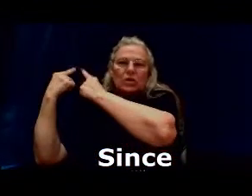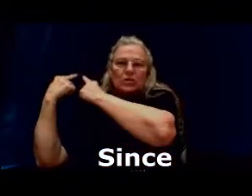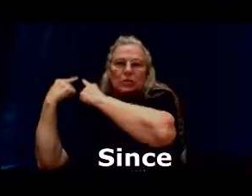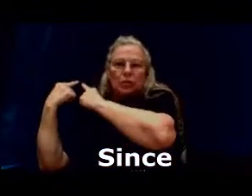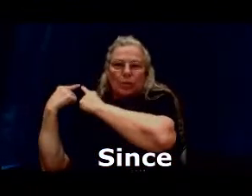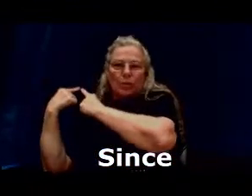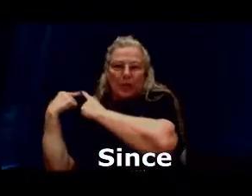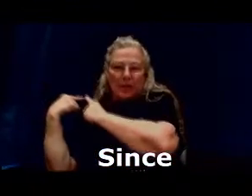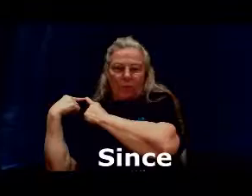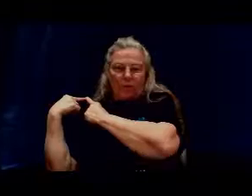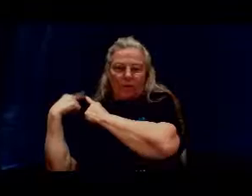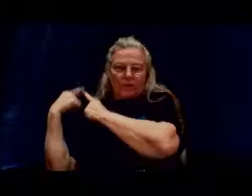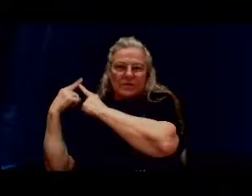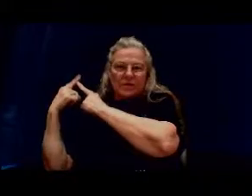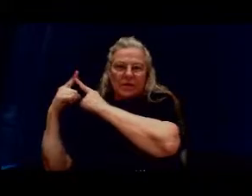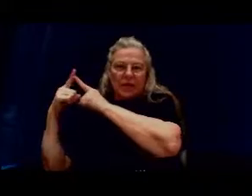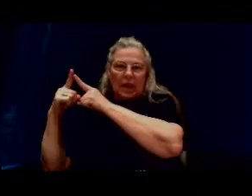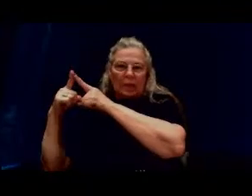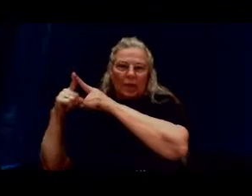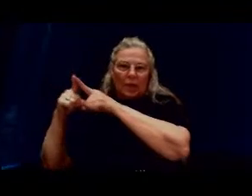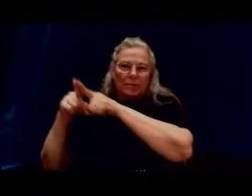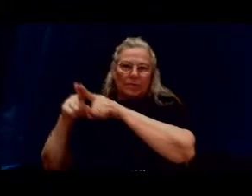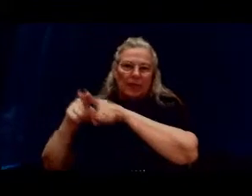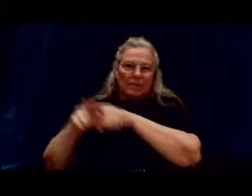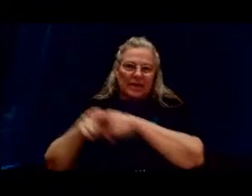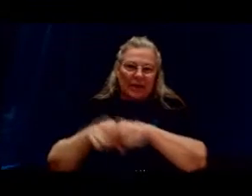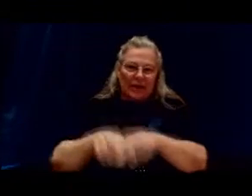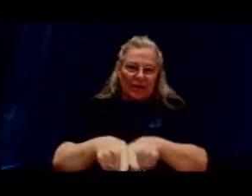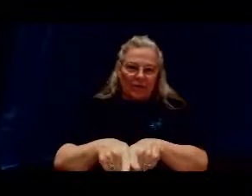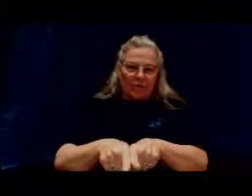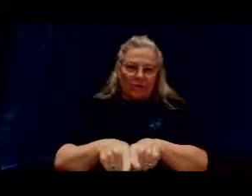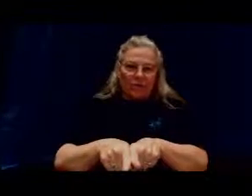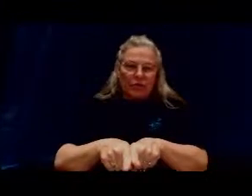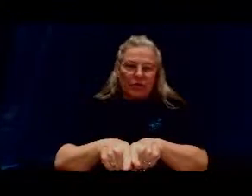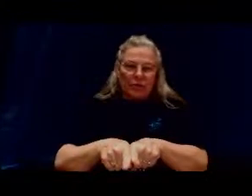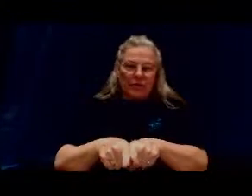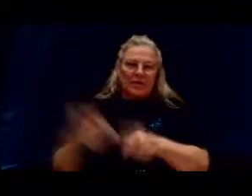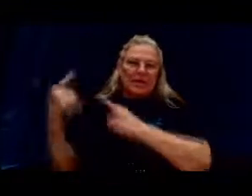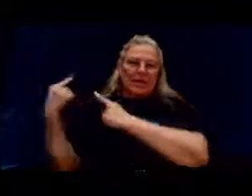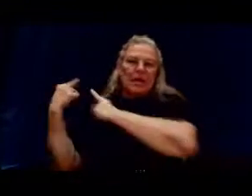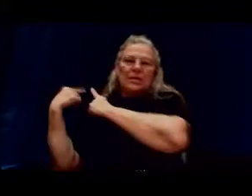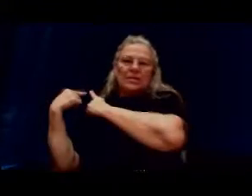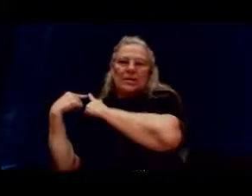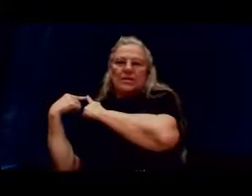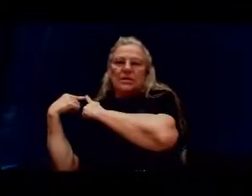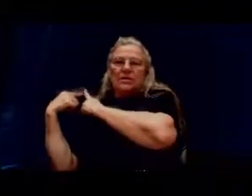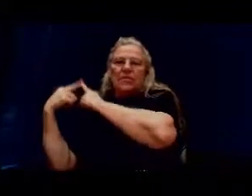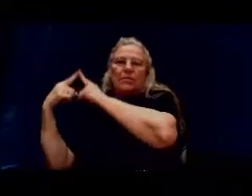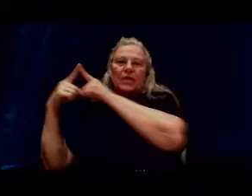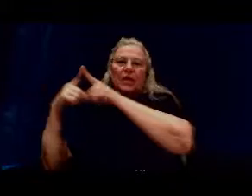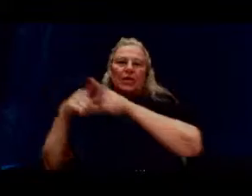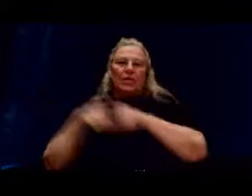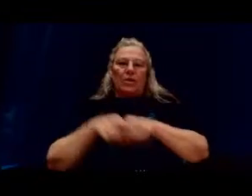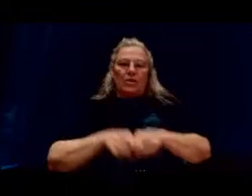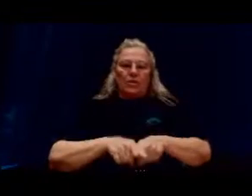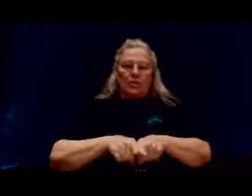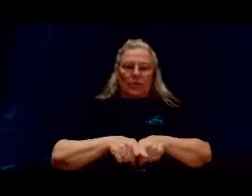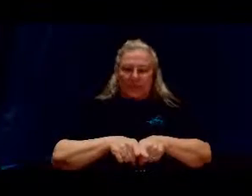So you take both fingers there and bring them down together to the present. Sense is from there to the